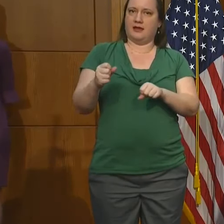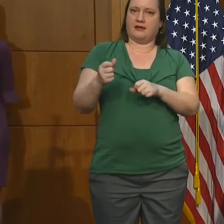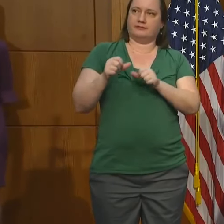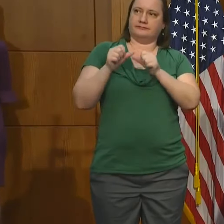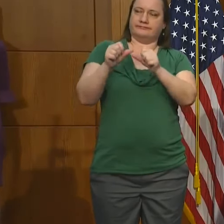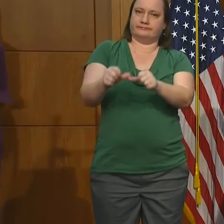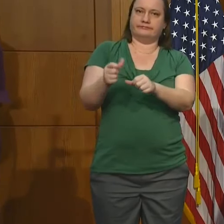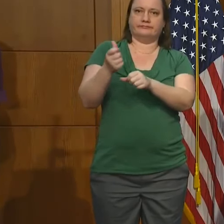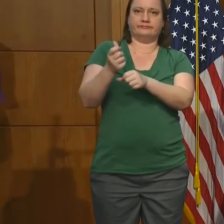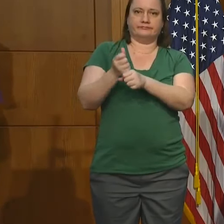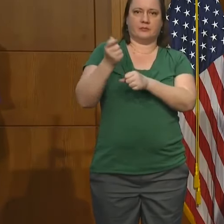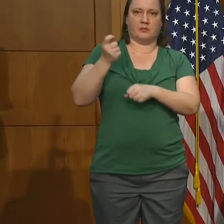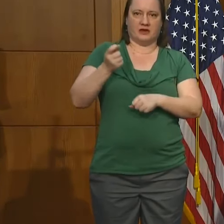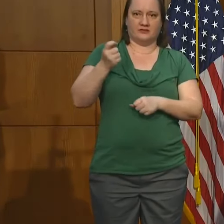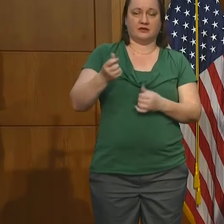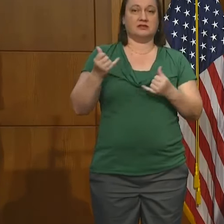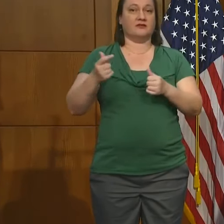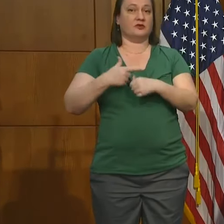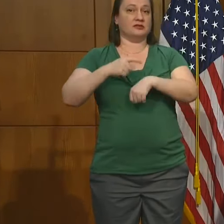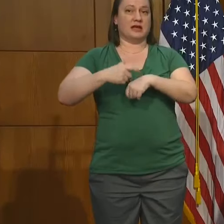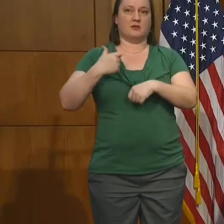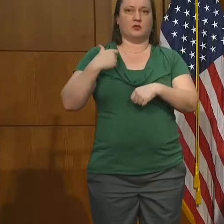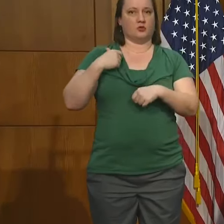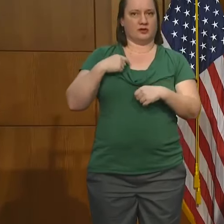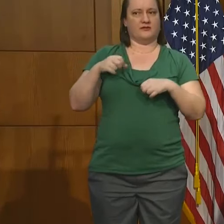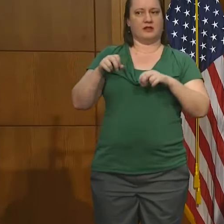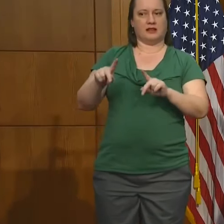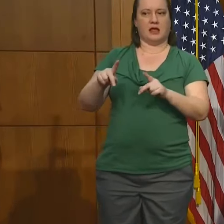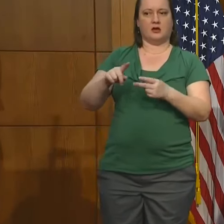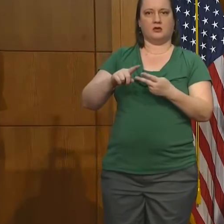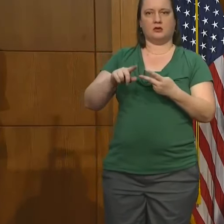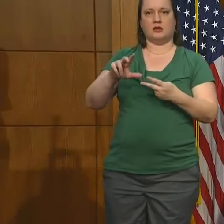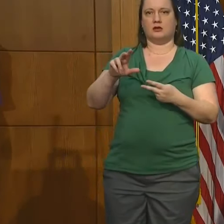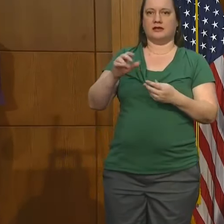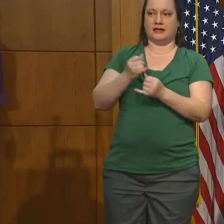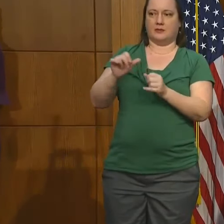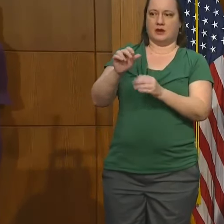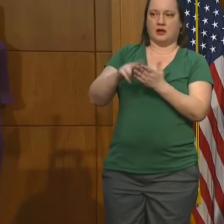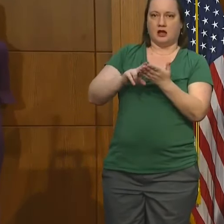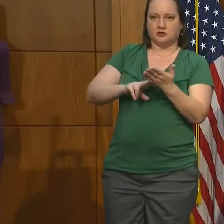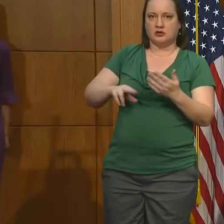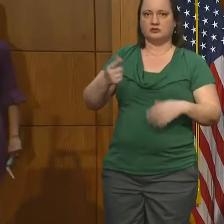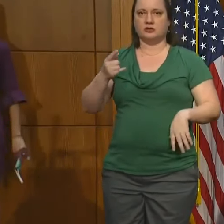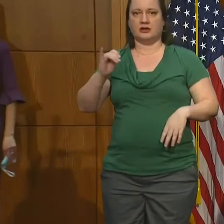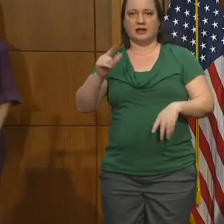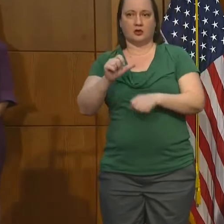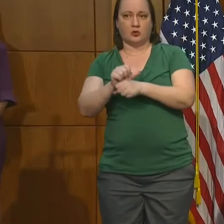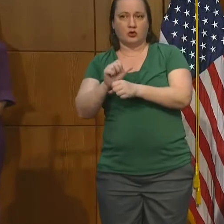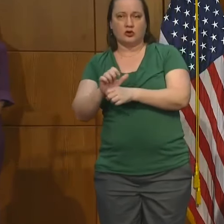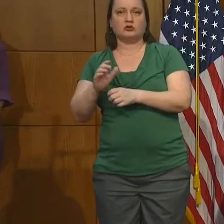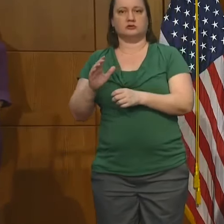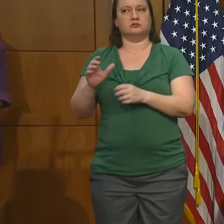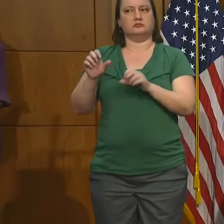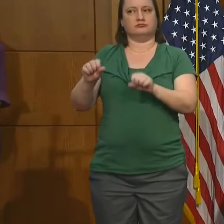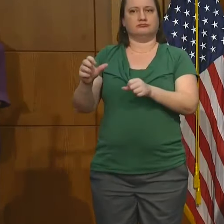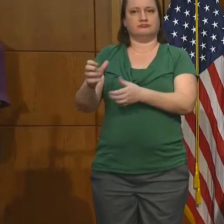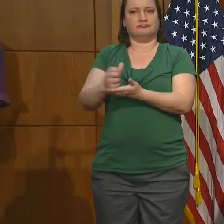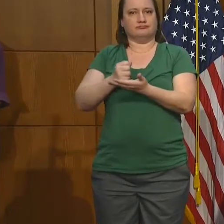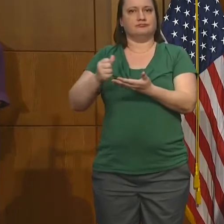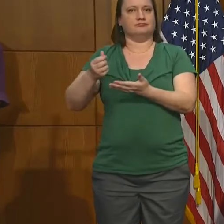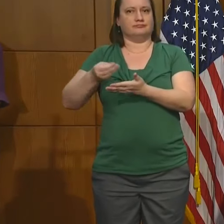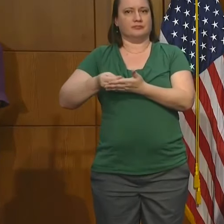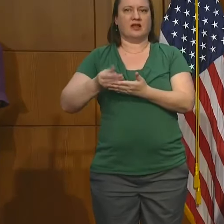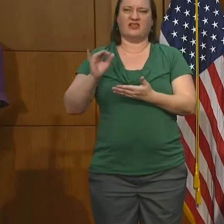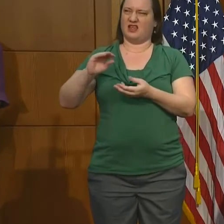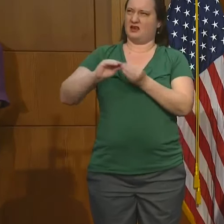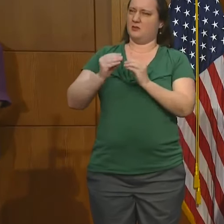to those gig workers, independent contractors, as well as anyone who didn't qualify for the basic unemployment. So I know that number seems